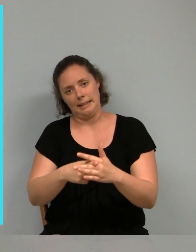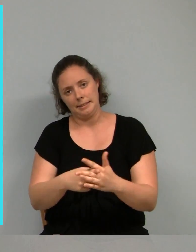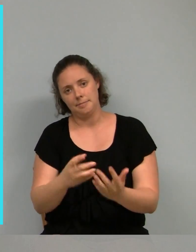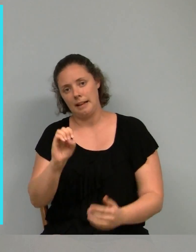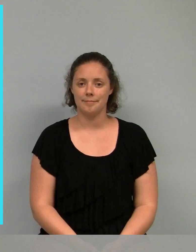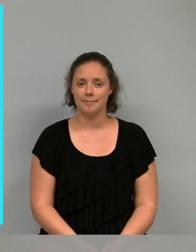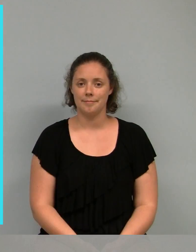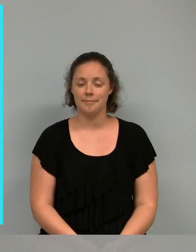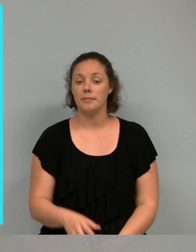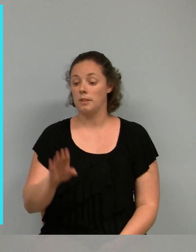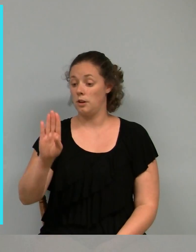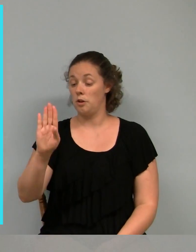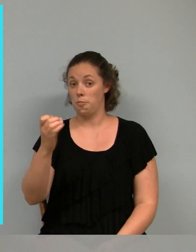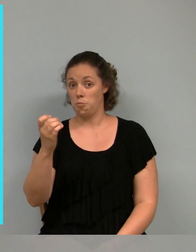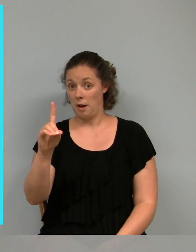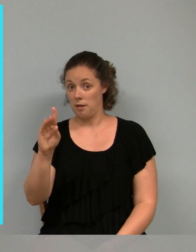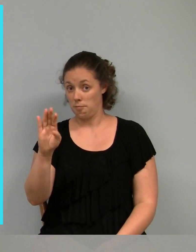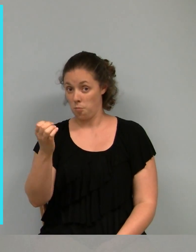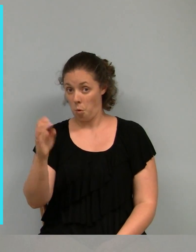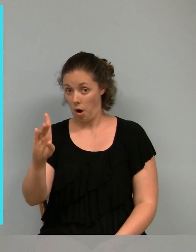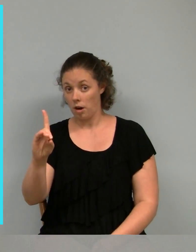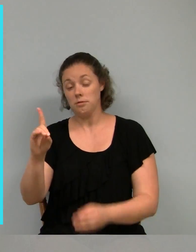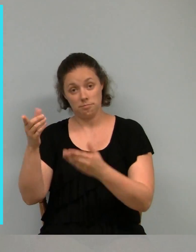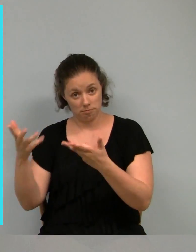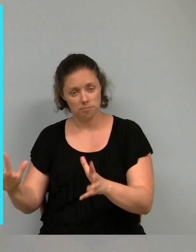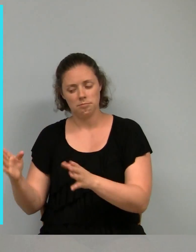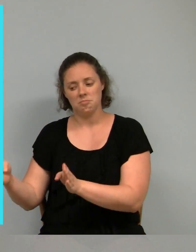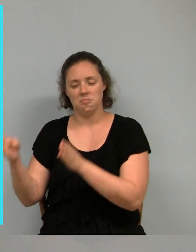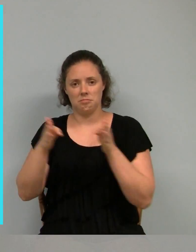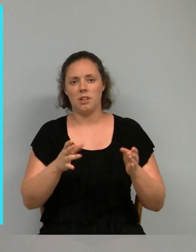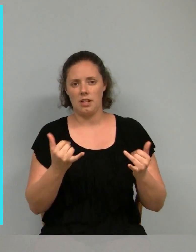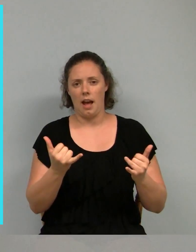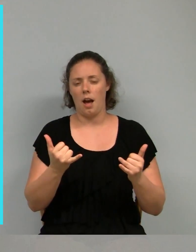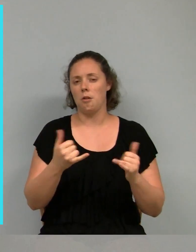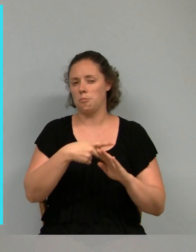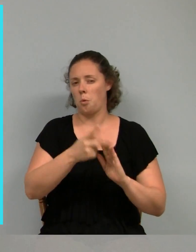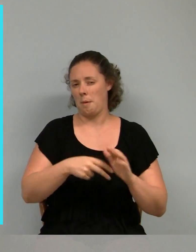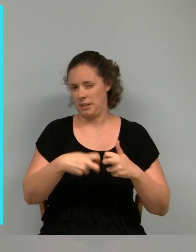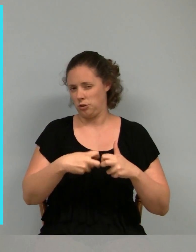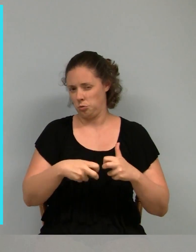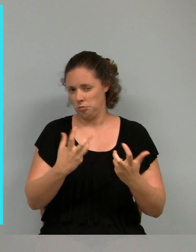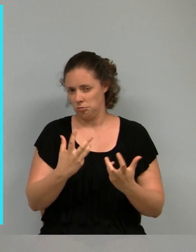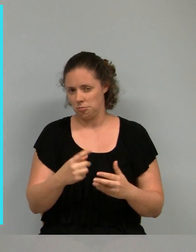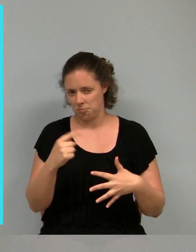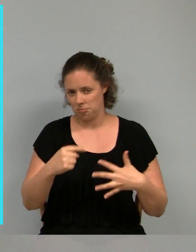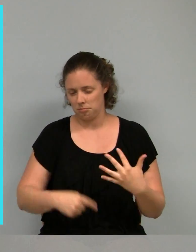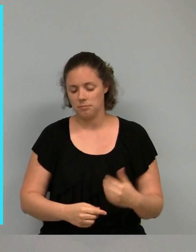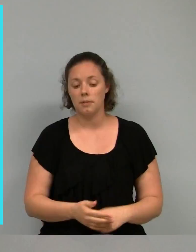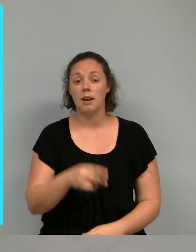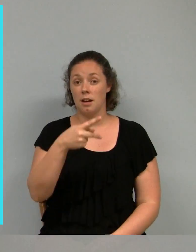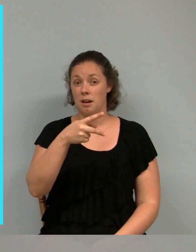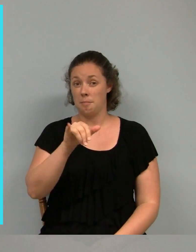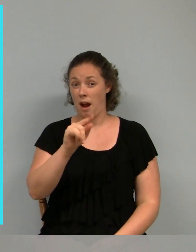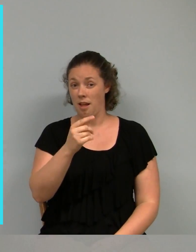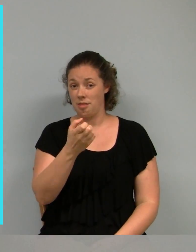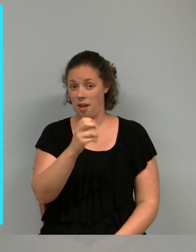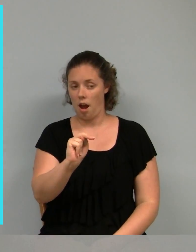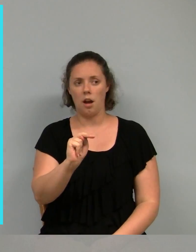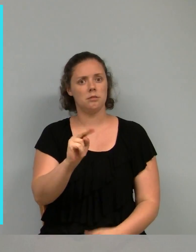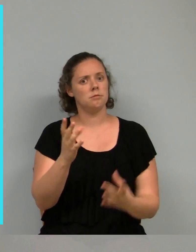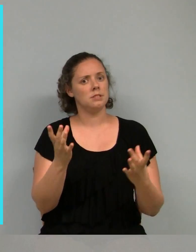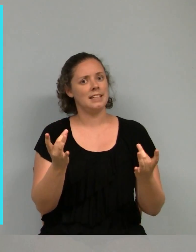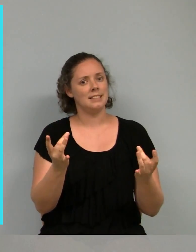With the breadboard complete, let's discuss some programming issues. Python is sensitive to the case of